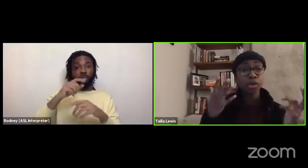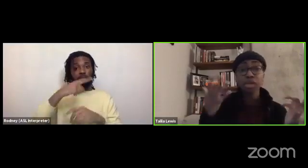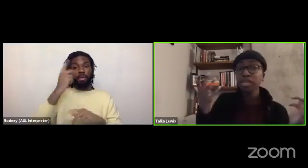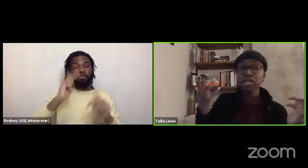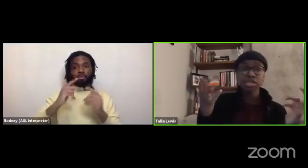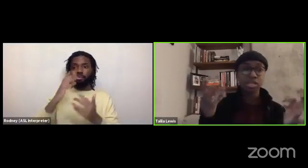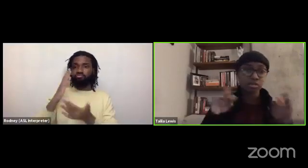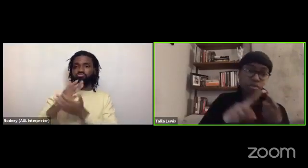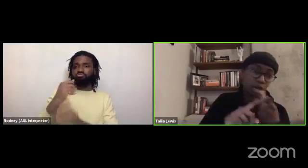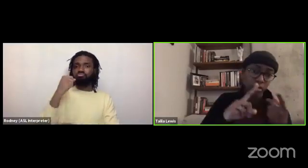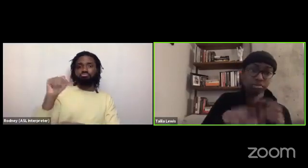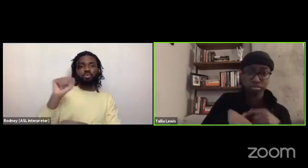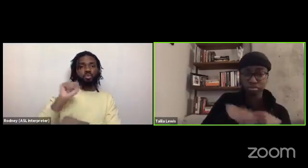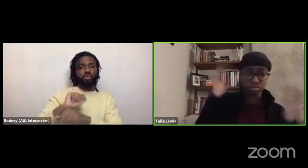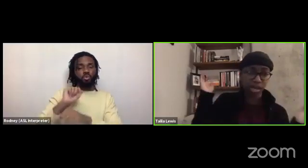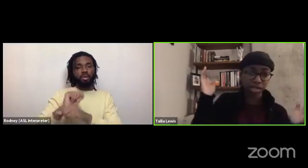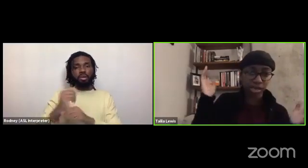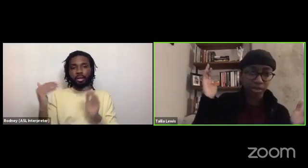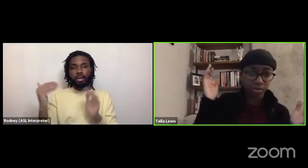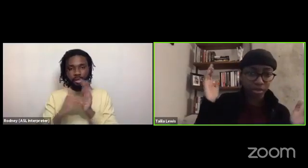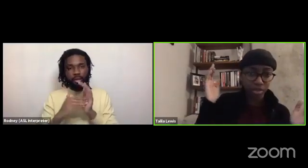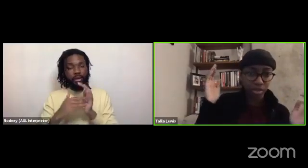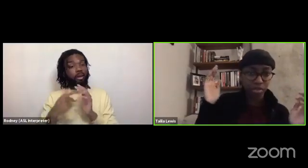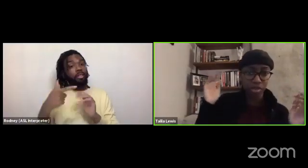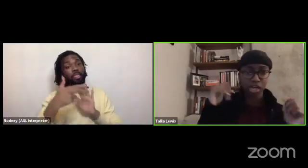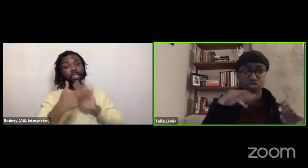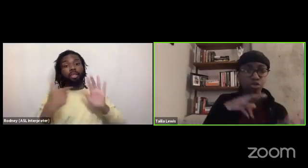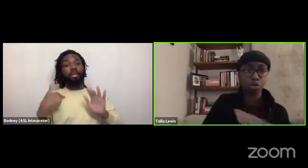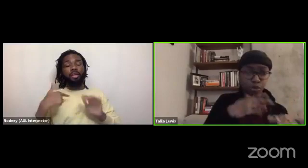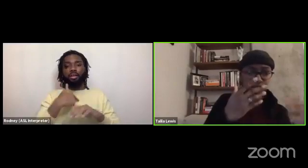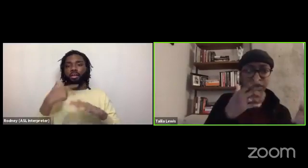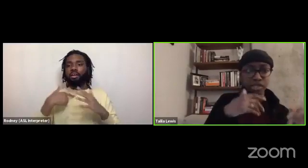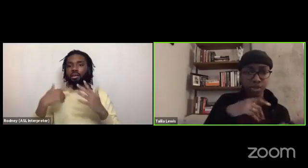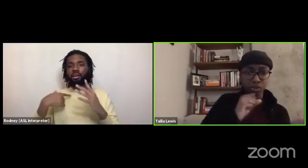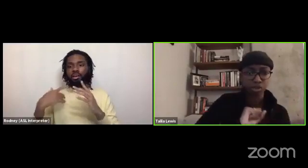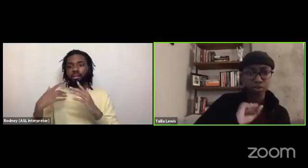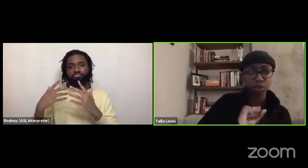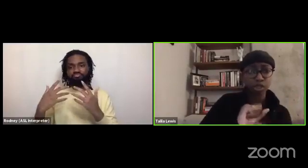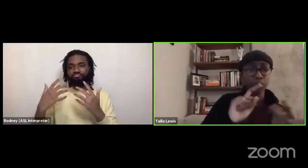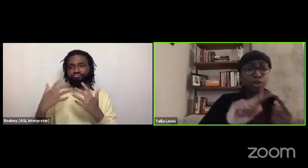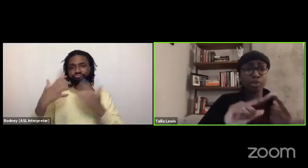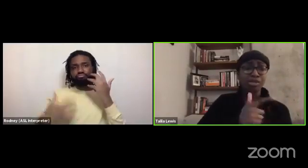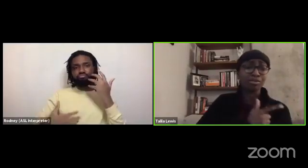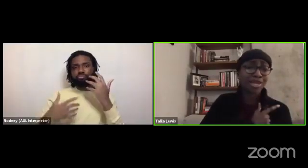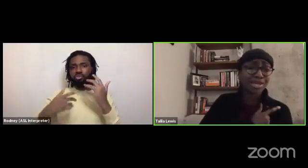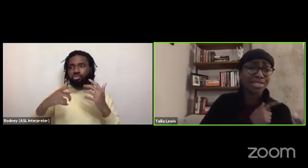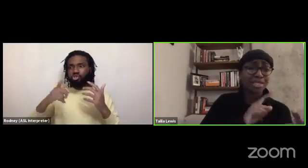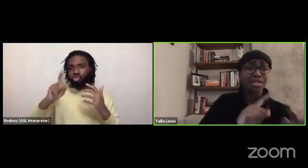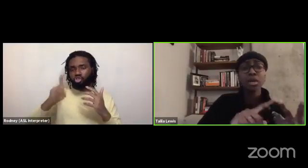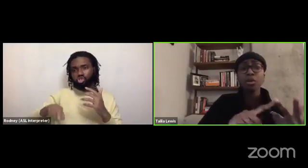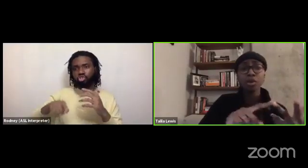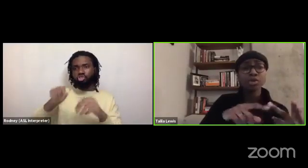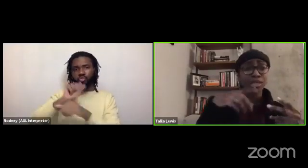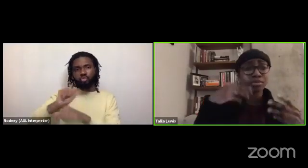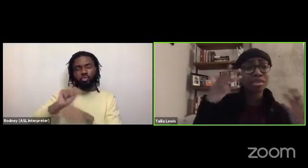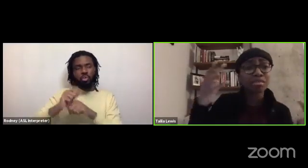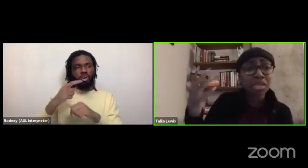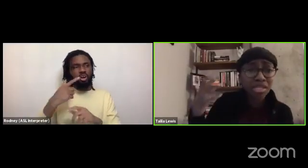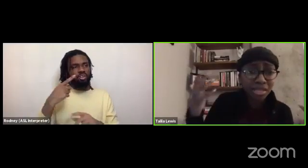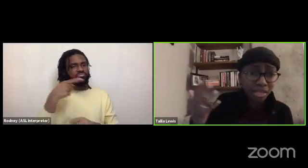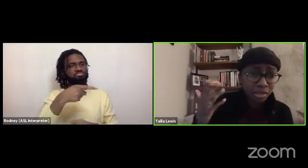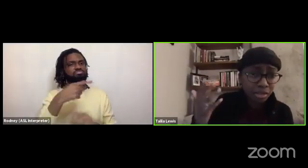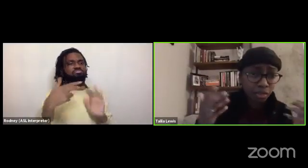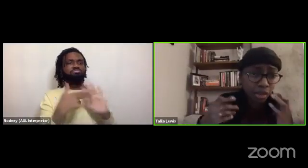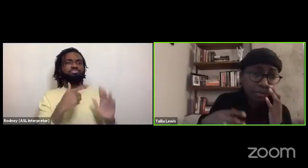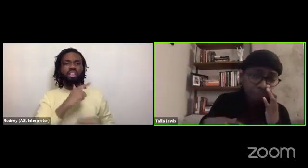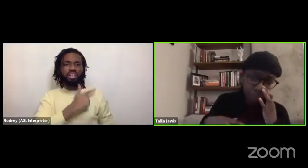we were again deemed, one, out of line with the natural order of things that we should be working. We were deemed lazy. We were deemed then